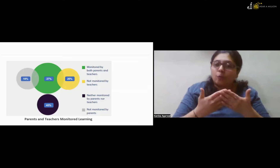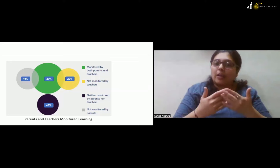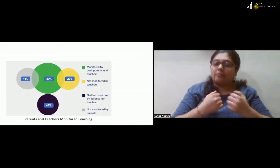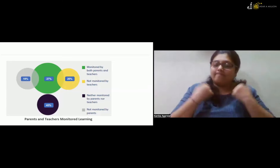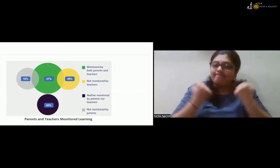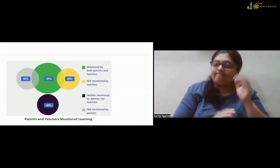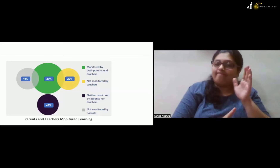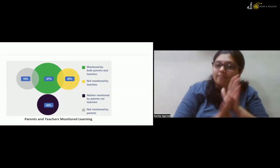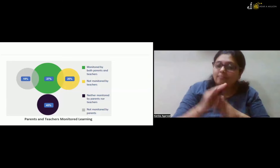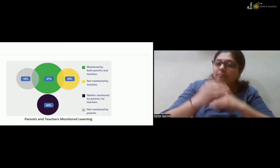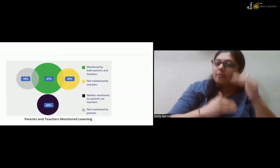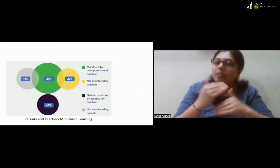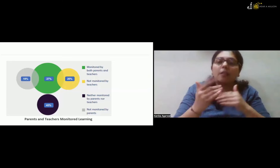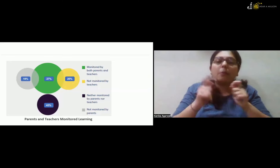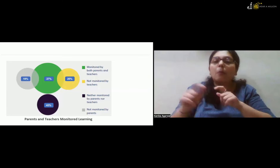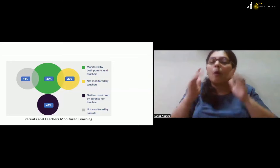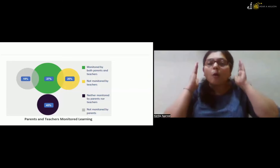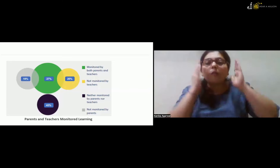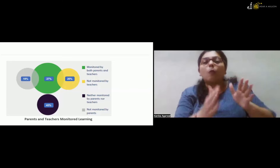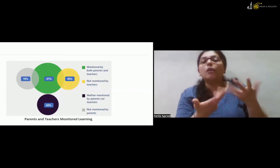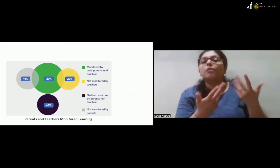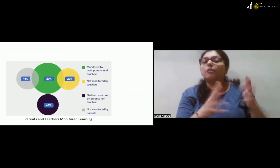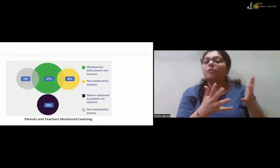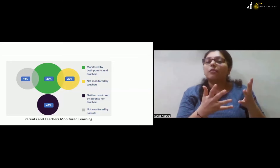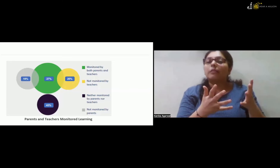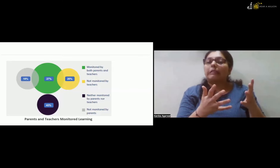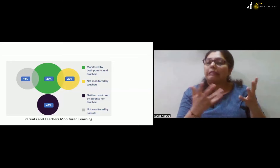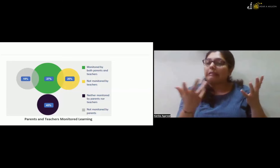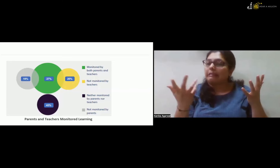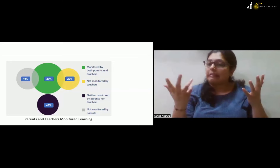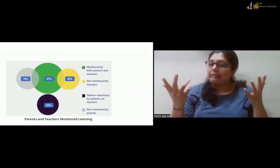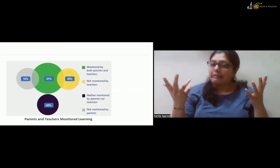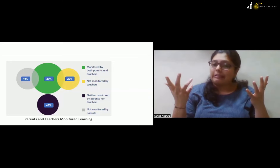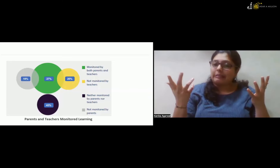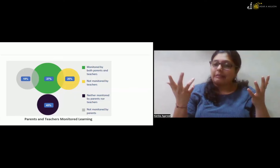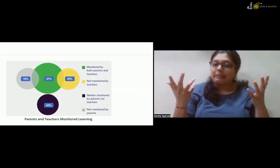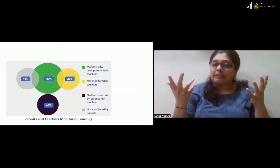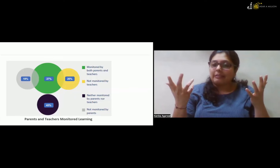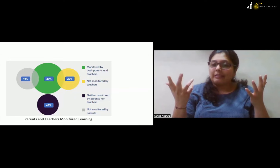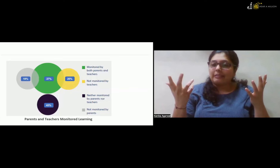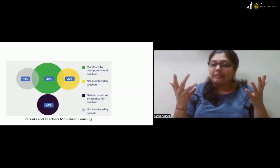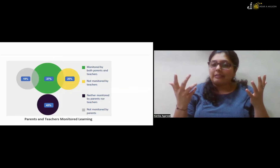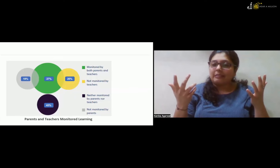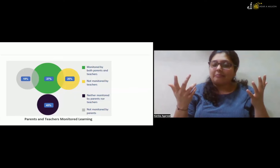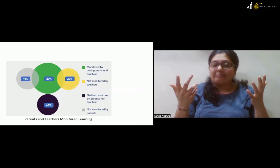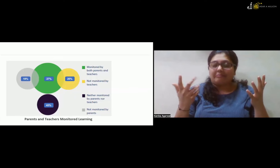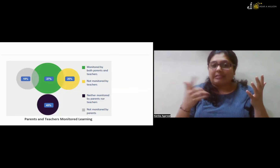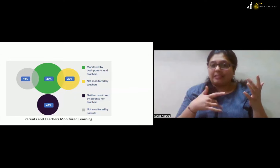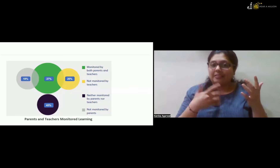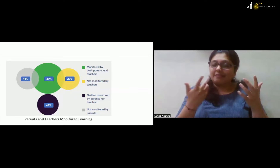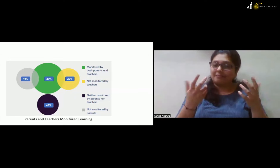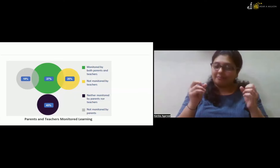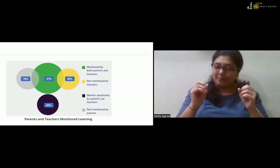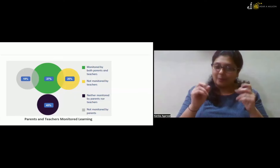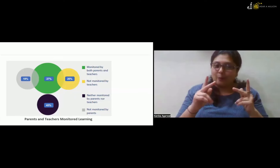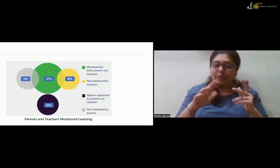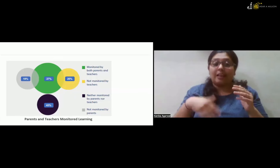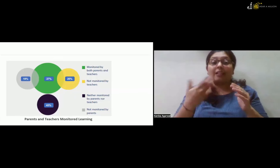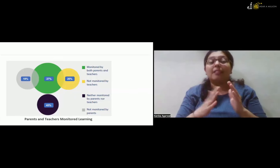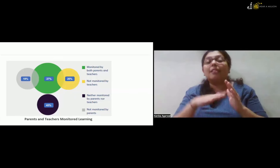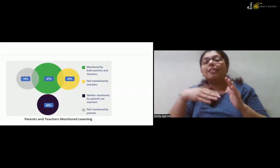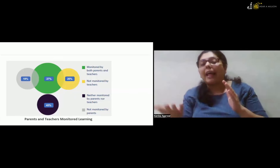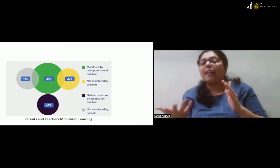Growing up, the child, there's so many issues every child faces in education,